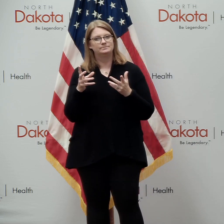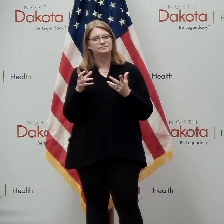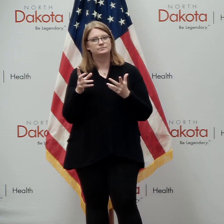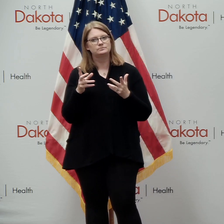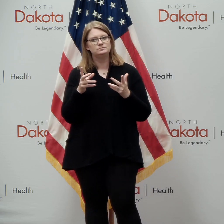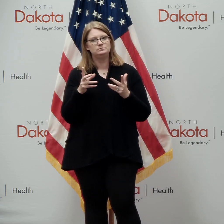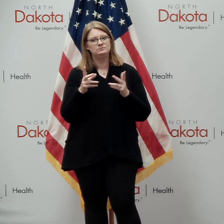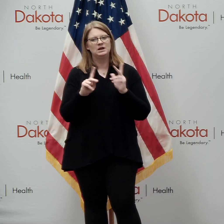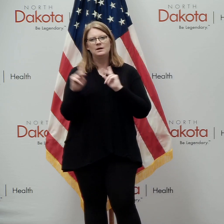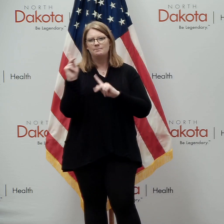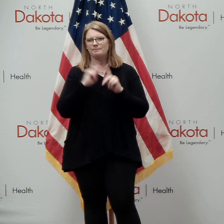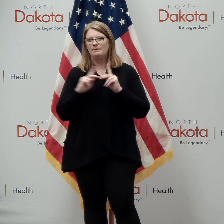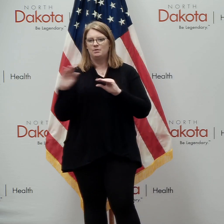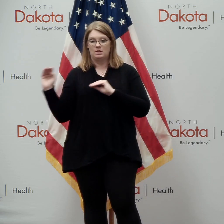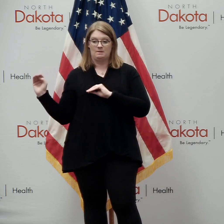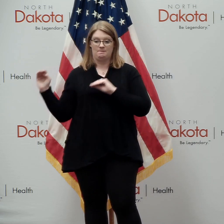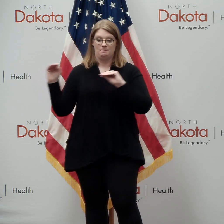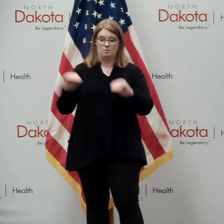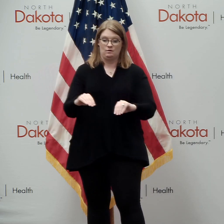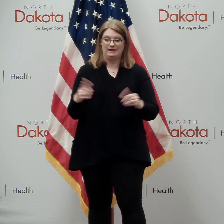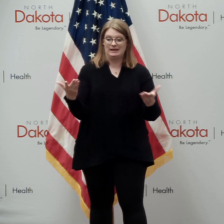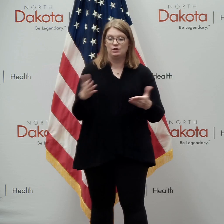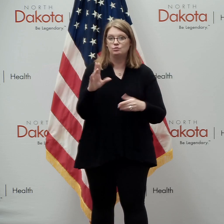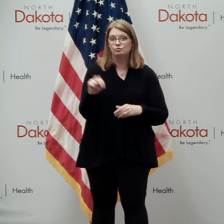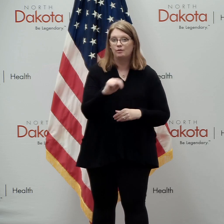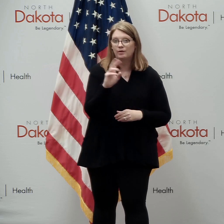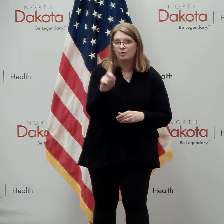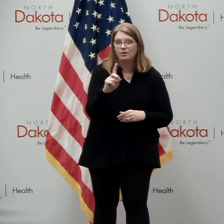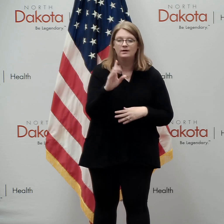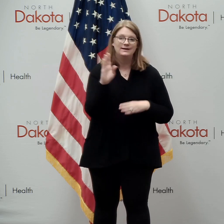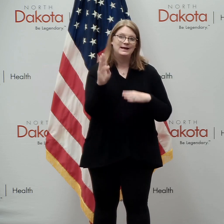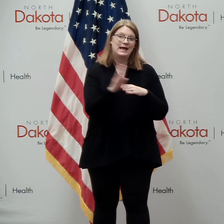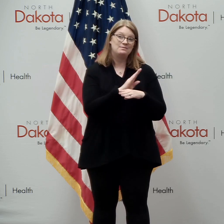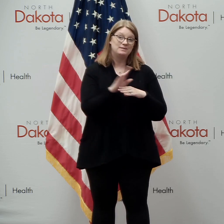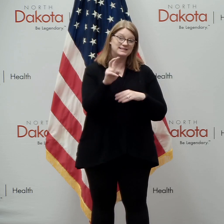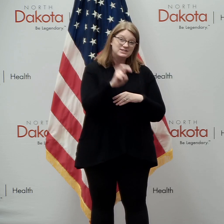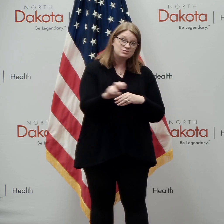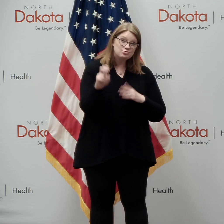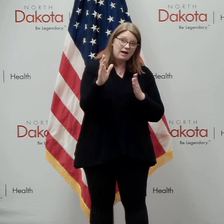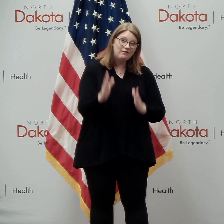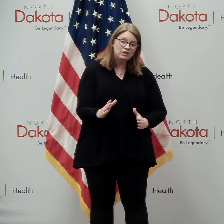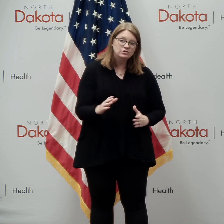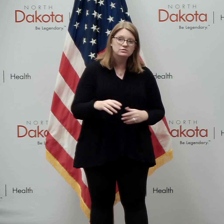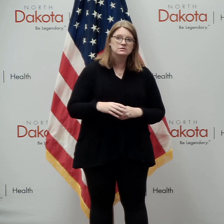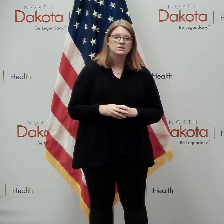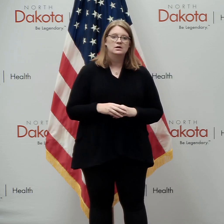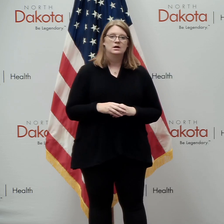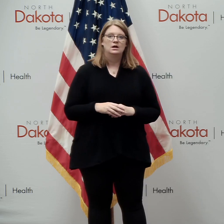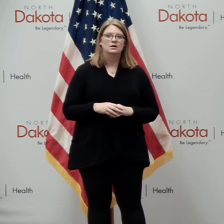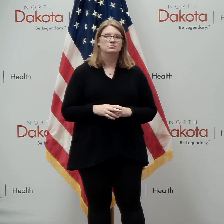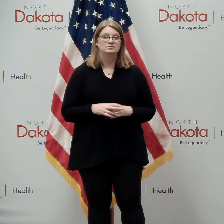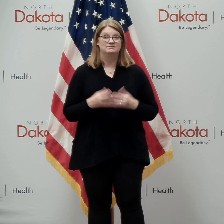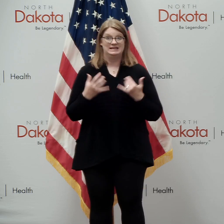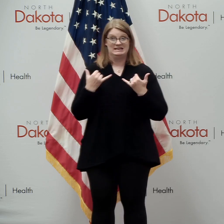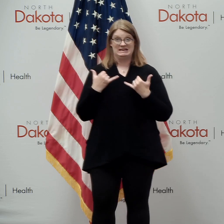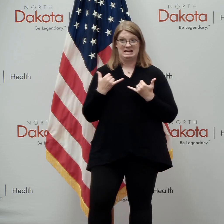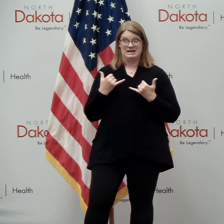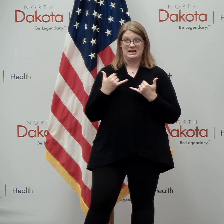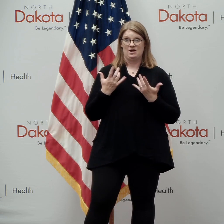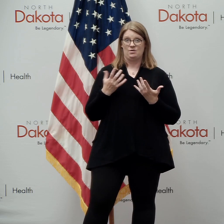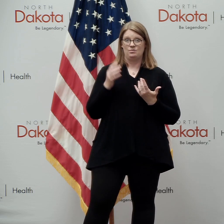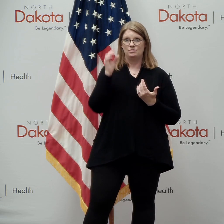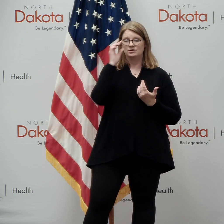people moving to North Dakota. Business travelers to North Dakota, that's been a very strong business. Right now, hospitality, the